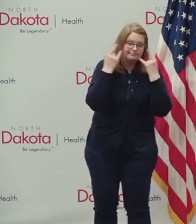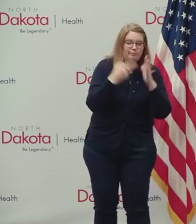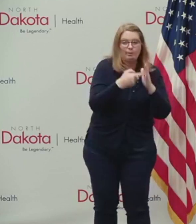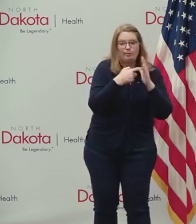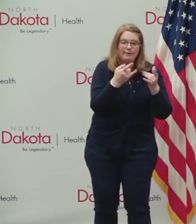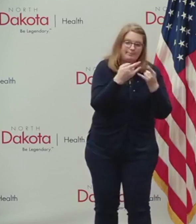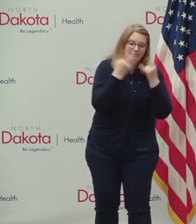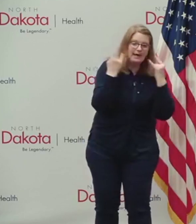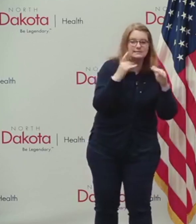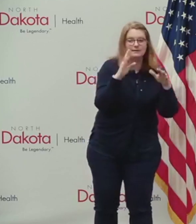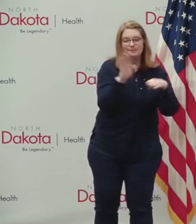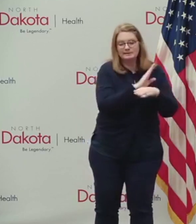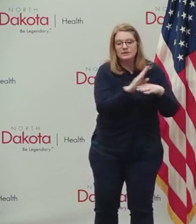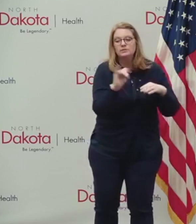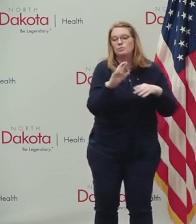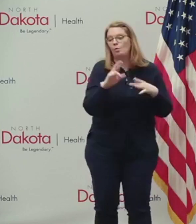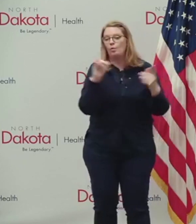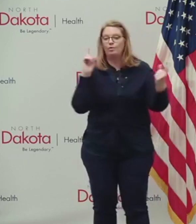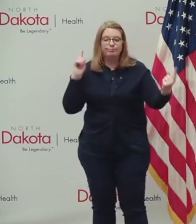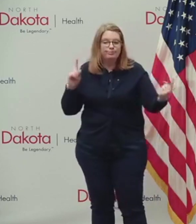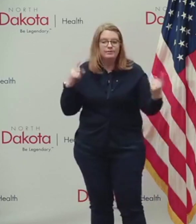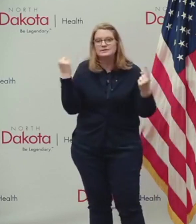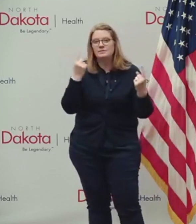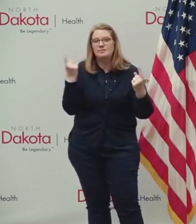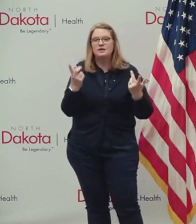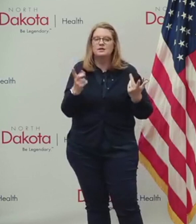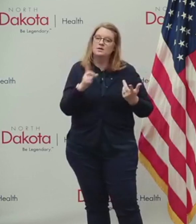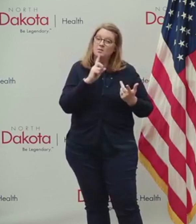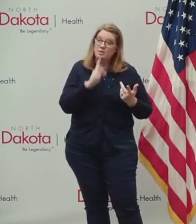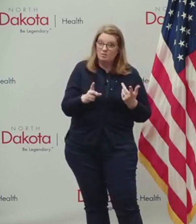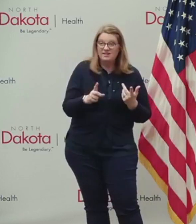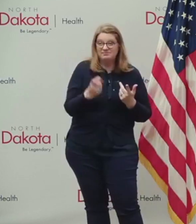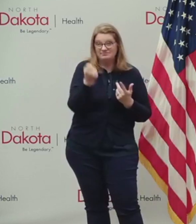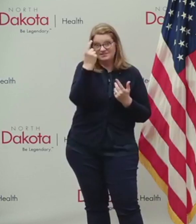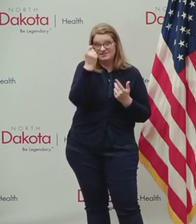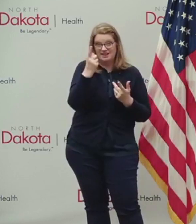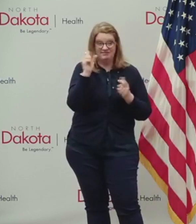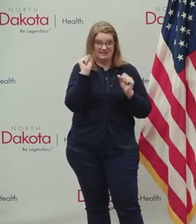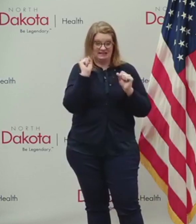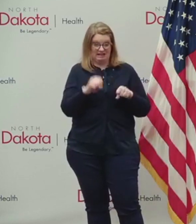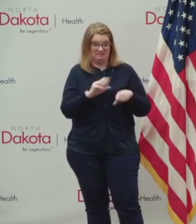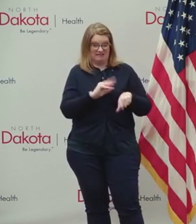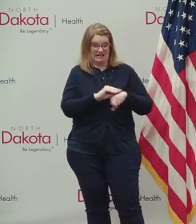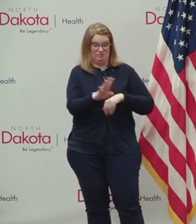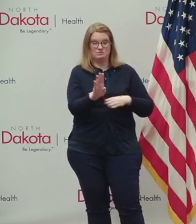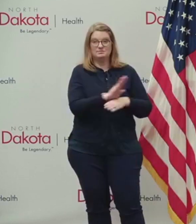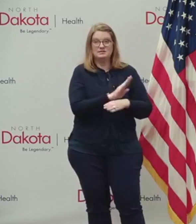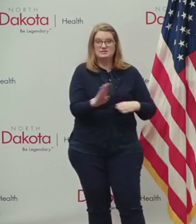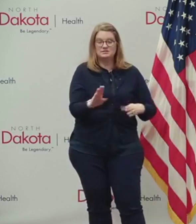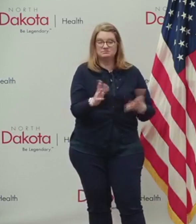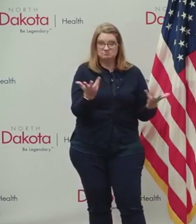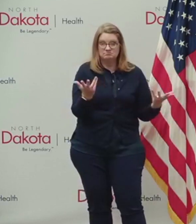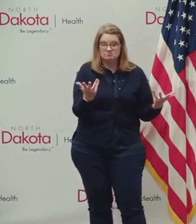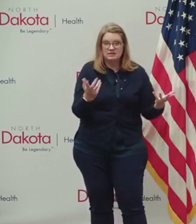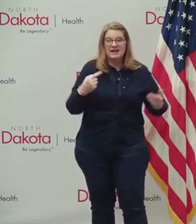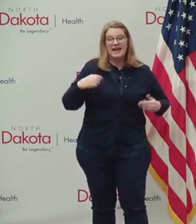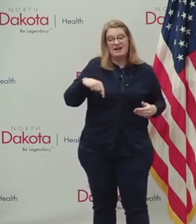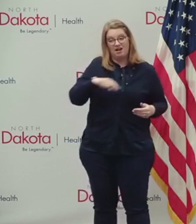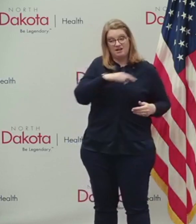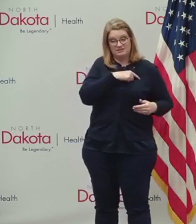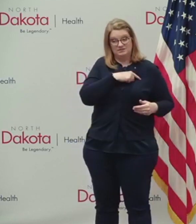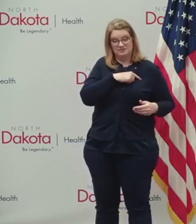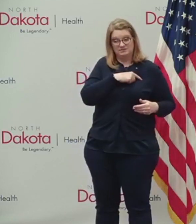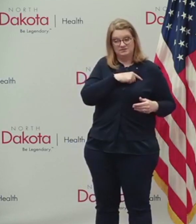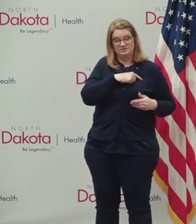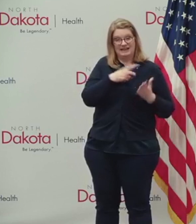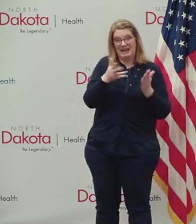others to make changes to their business model without support, because while this may be unprecedented in terms of us asking